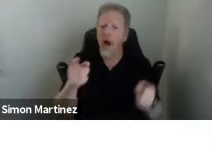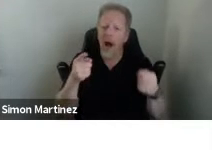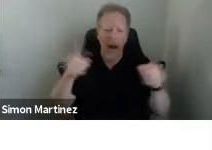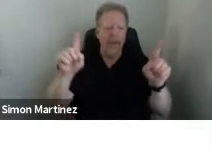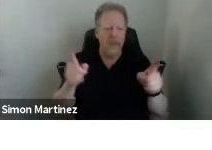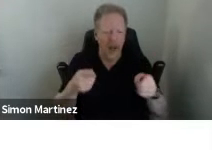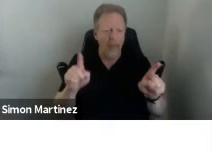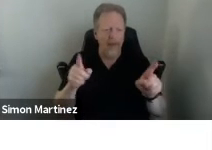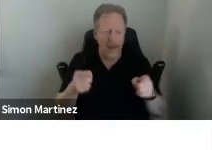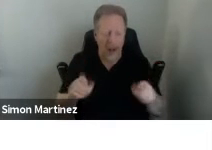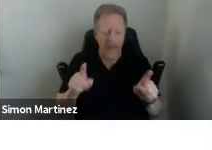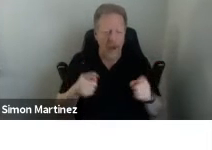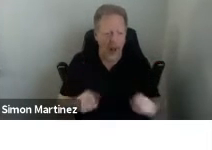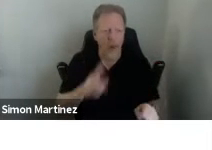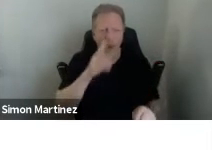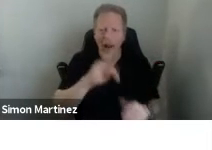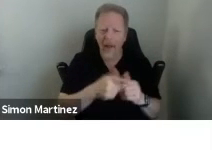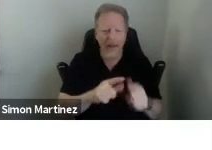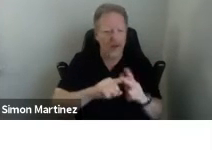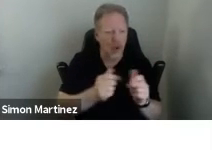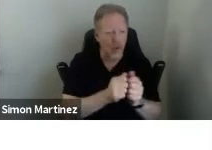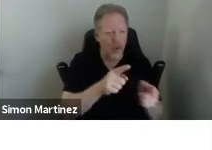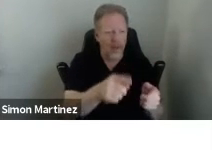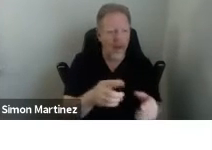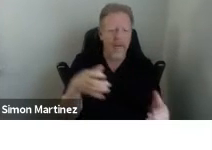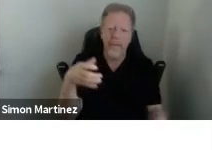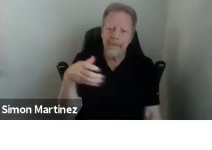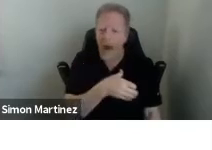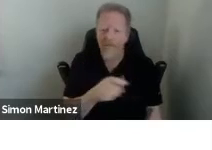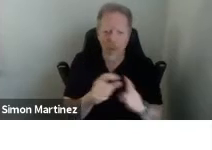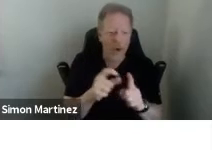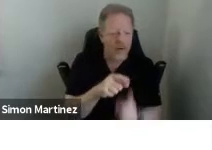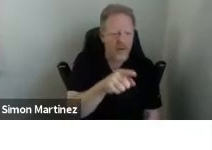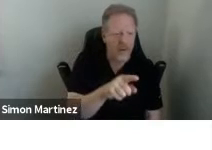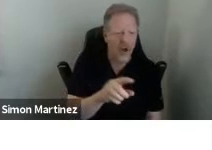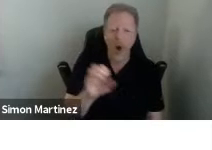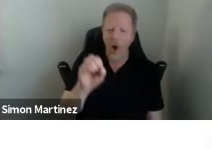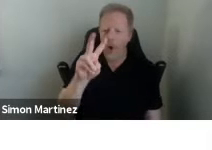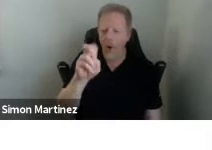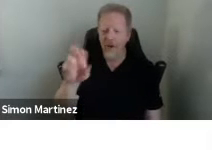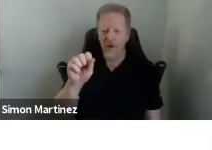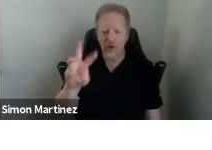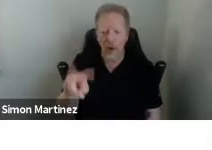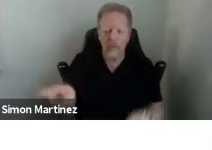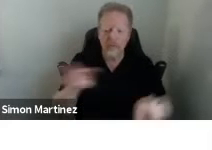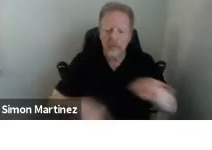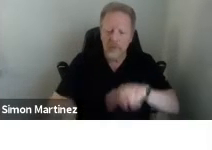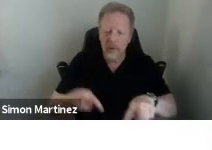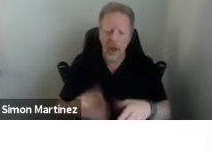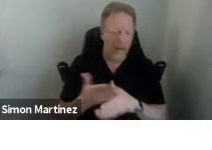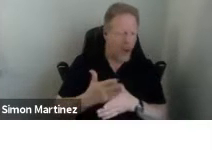look how they headed out with power words. You oversaw, partnered,